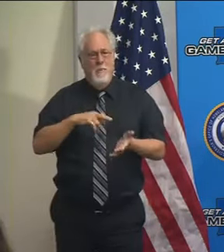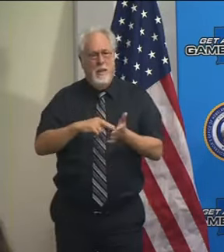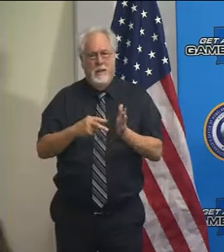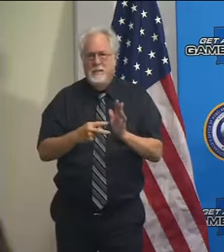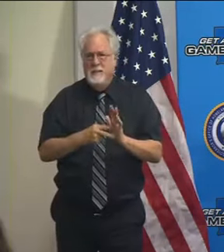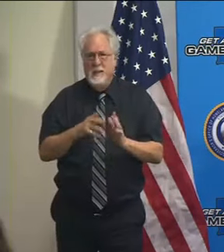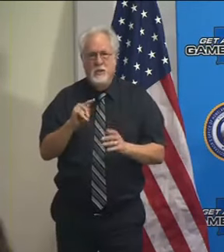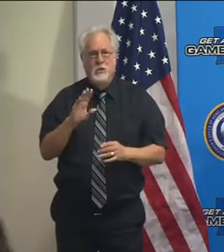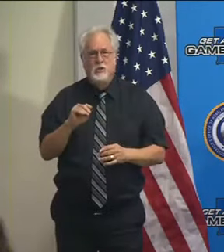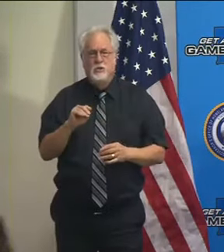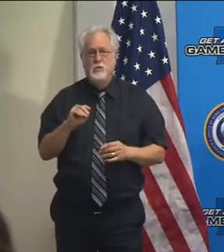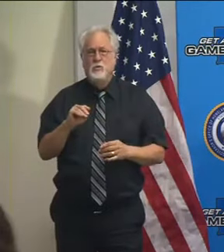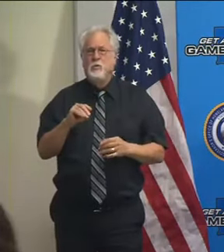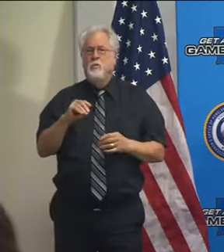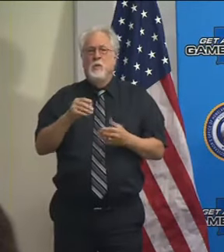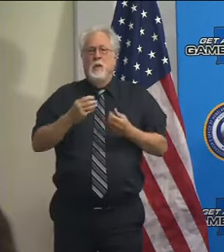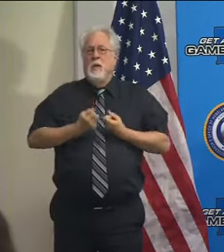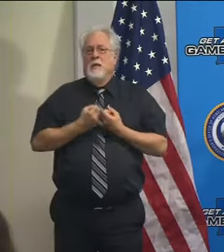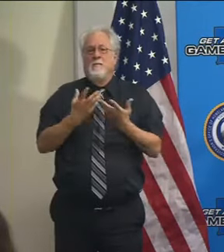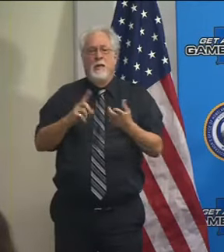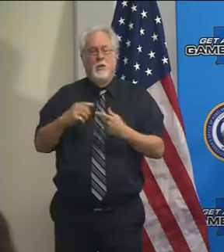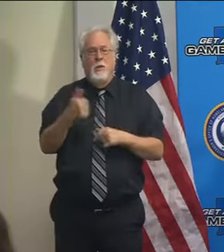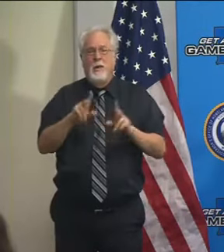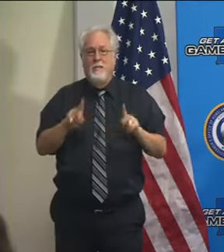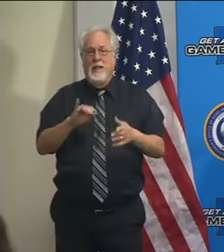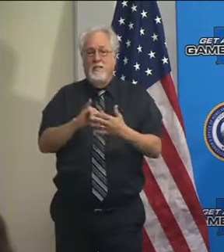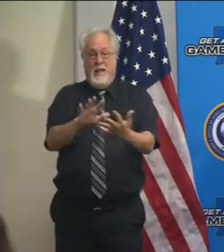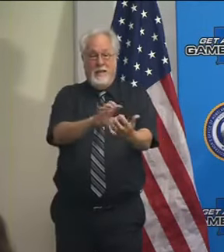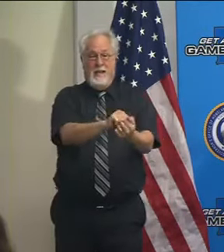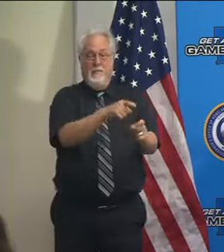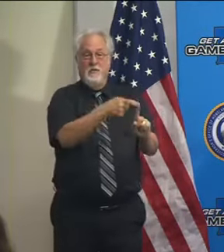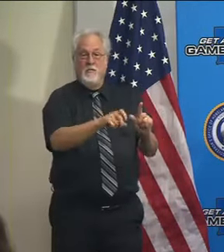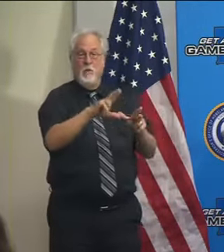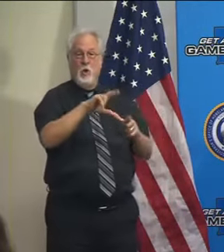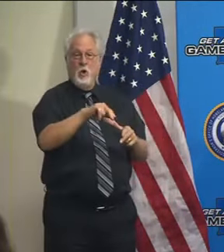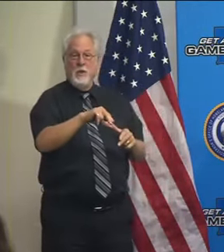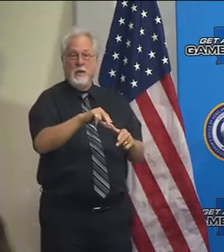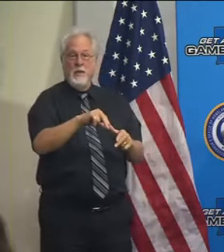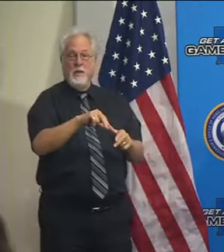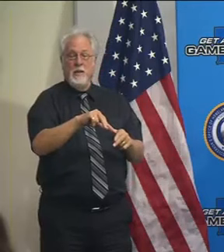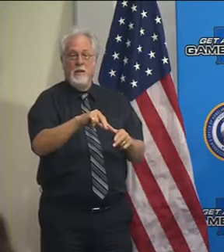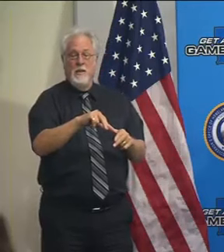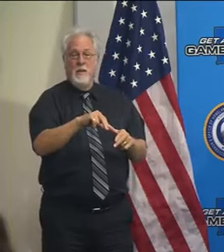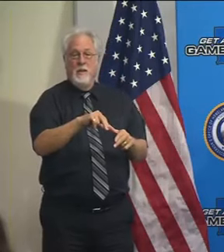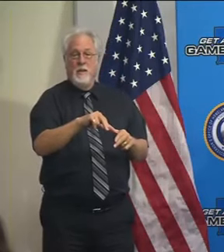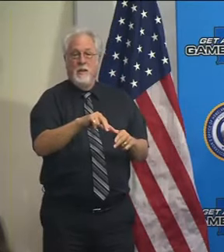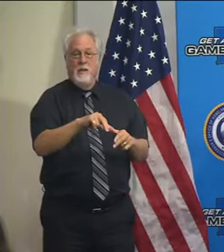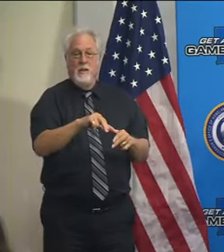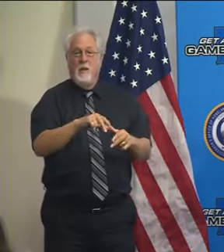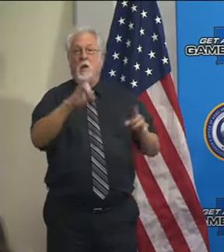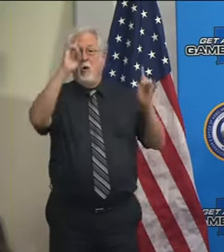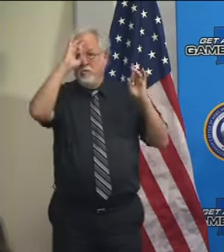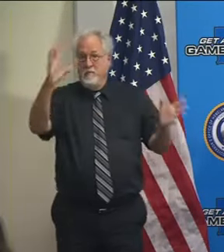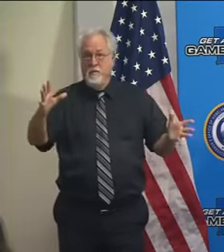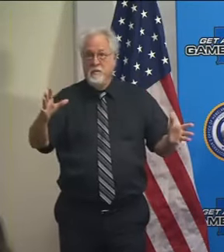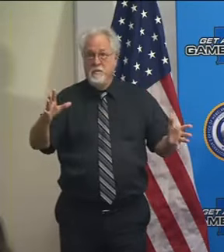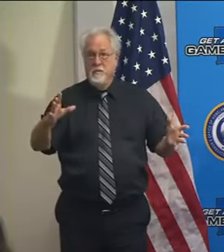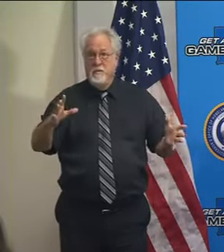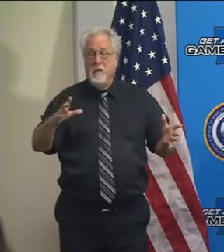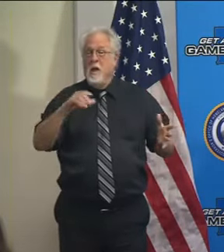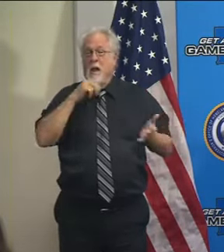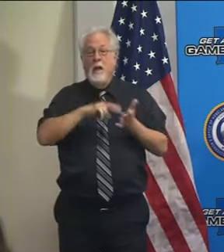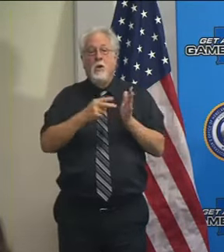intention to convey to anybody that the damage from Hurricane Laura was anything other than horrific, and